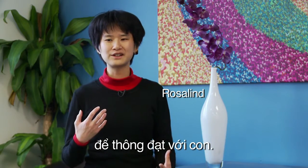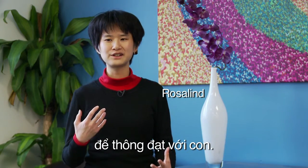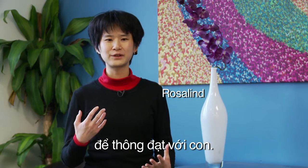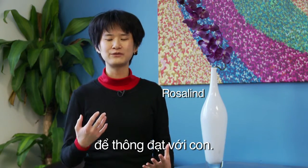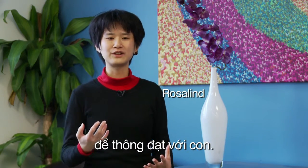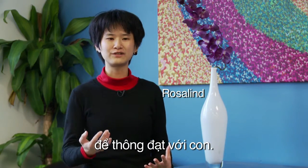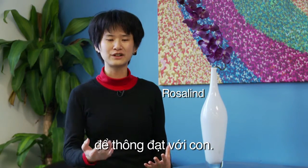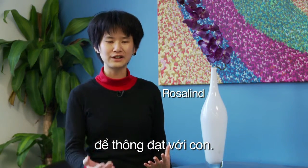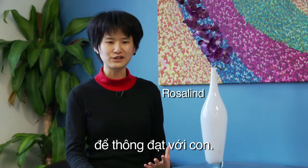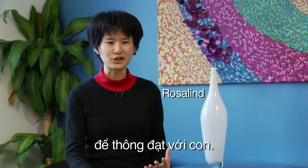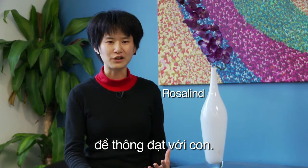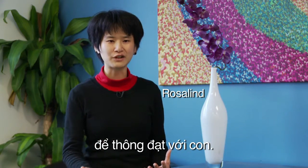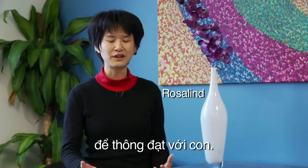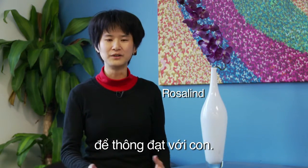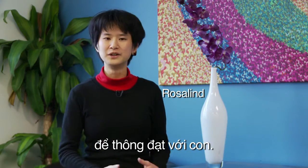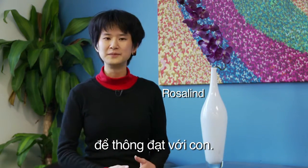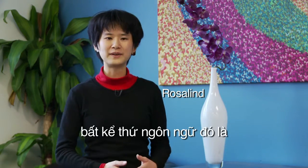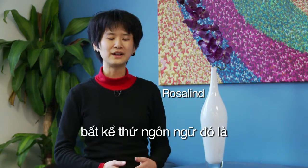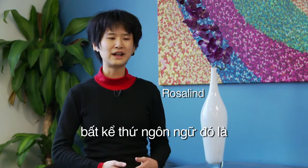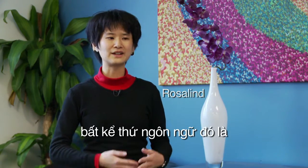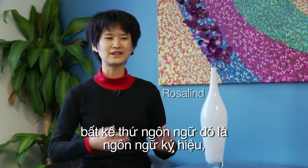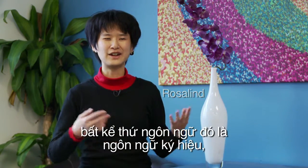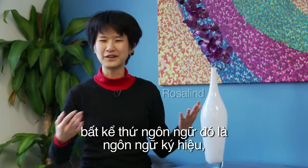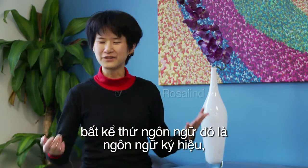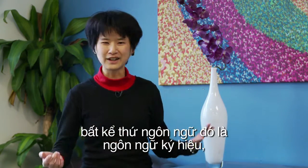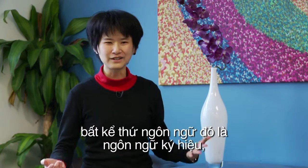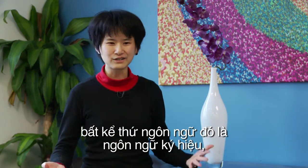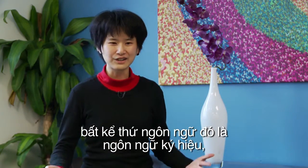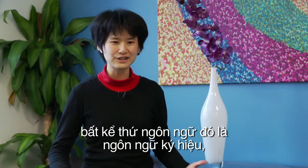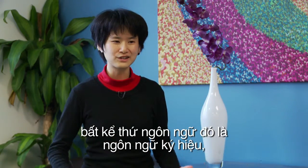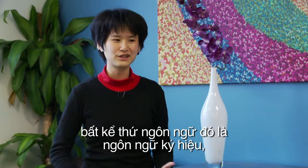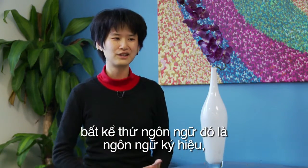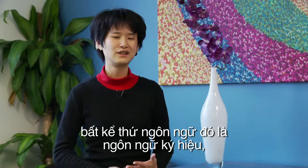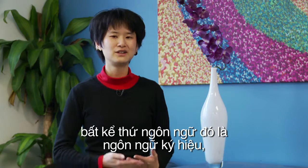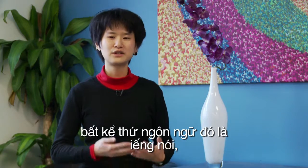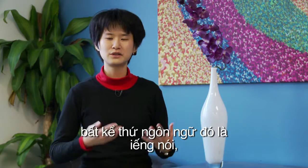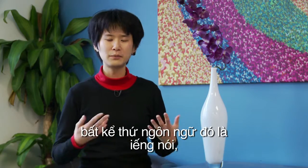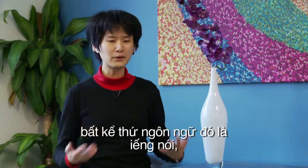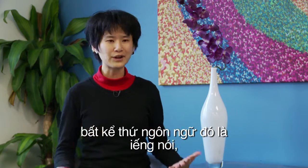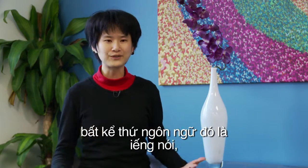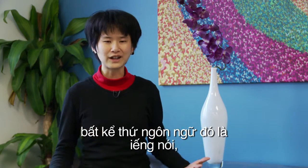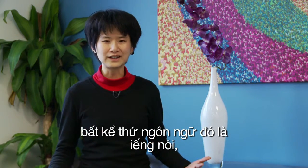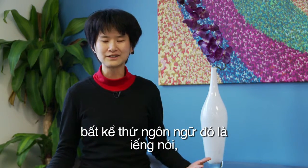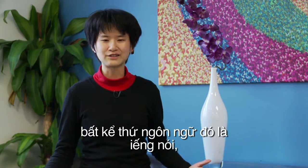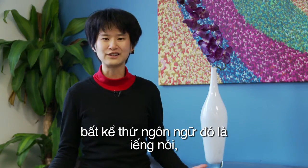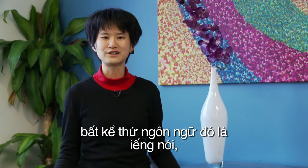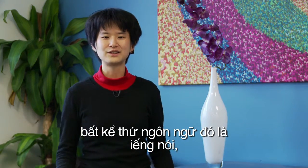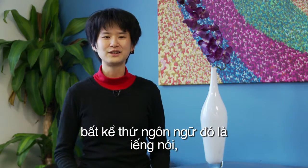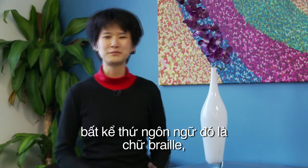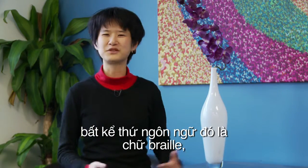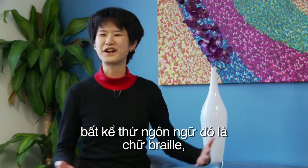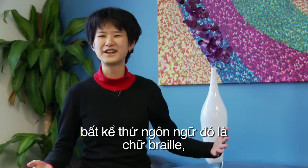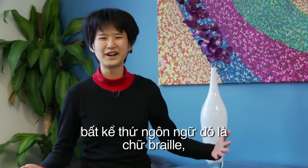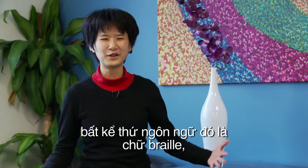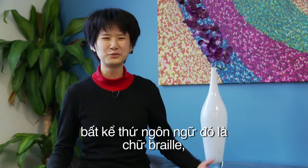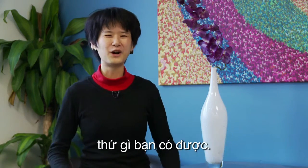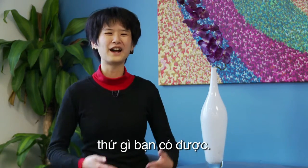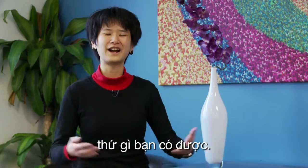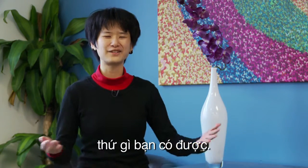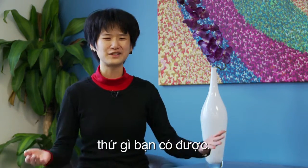with their child. Be it sign language, spoken language, braille, what have